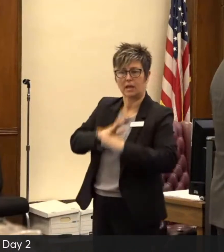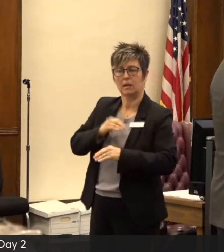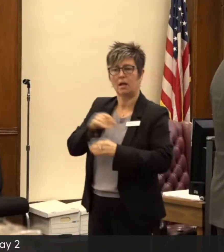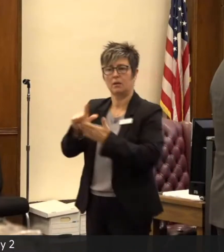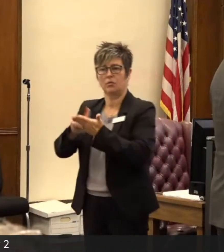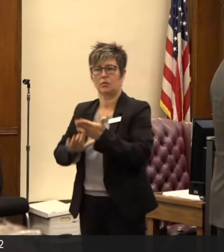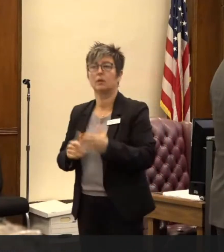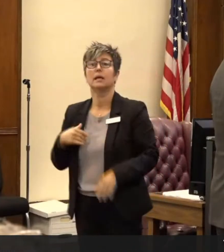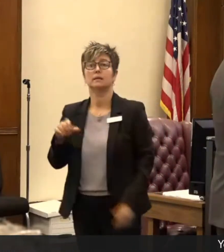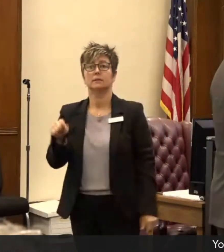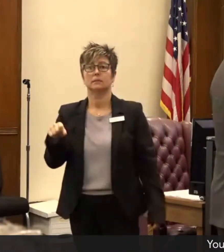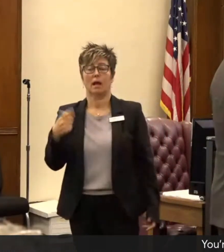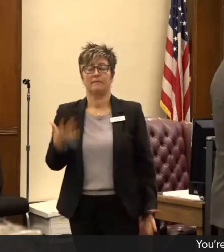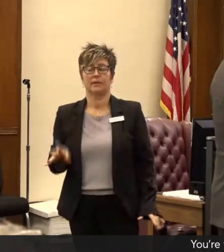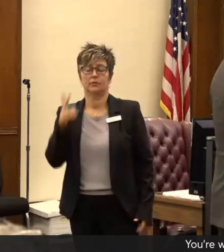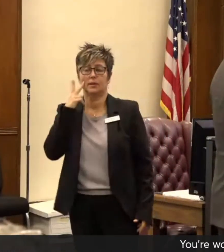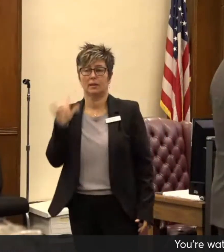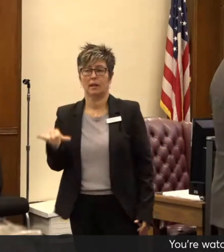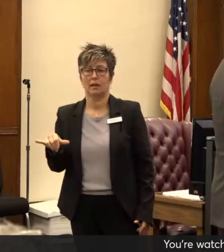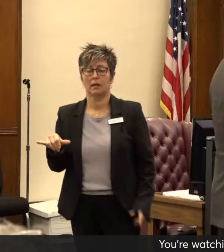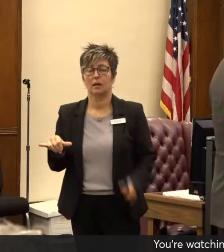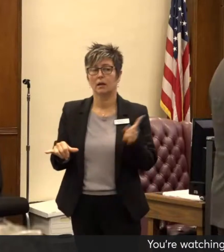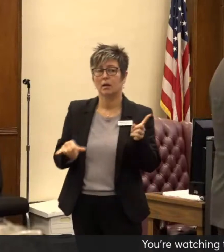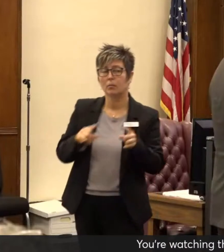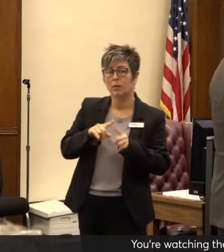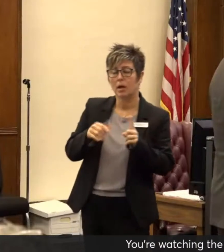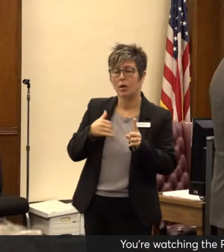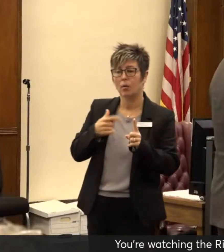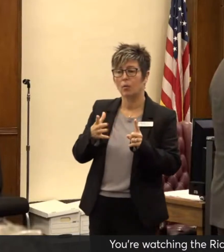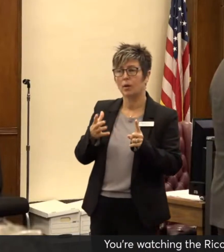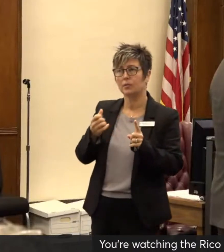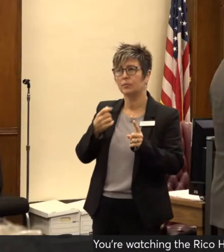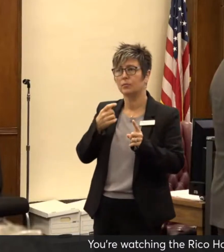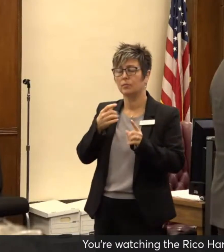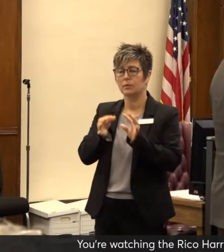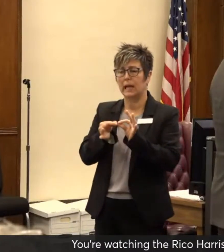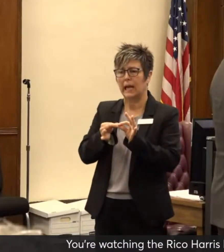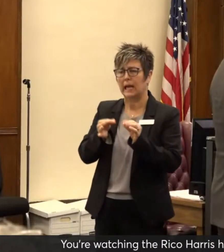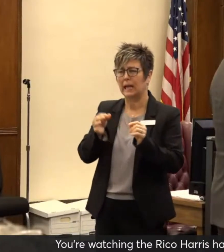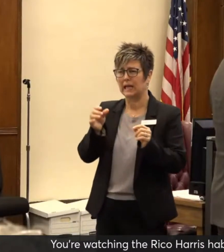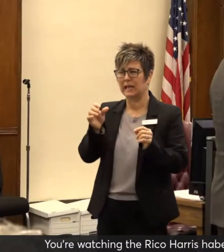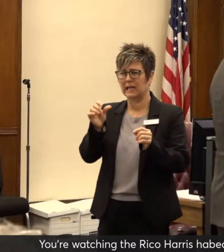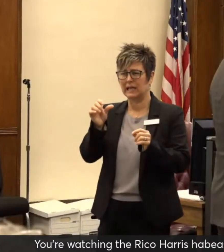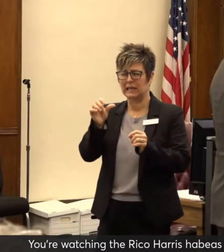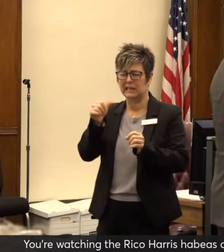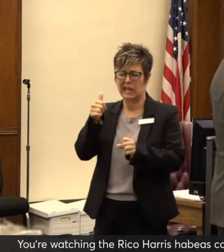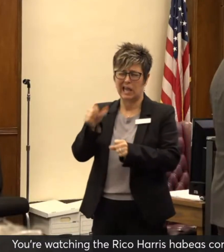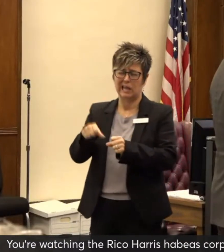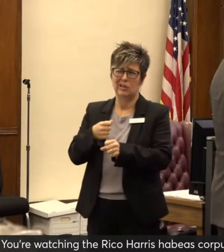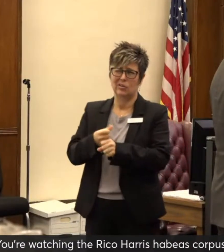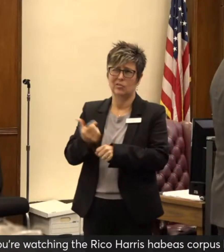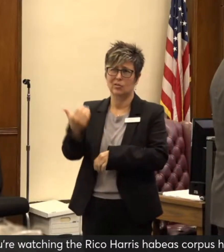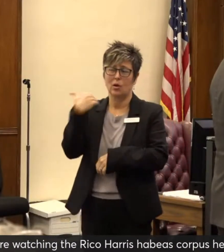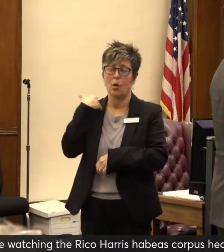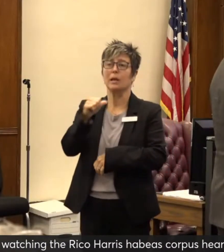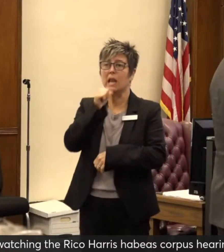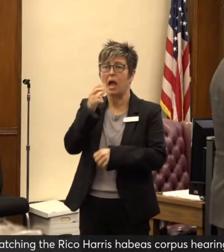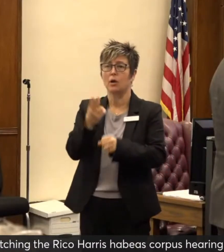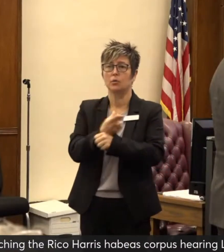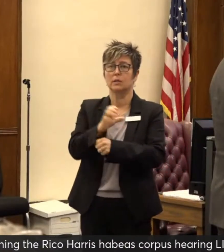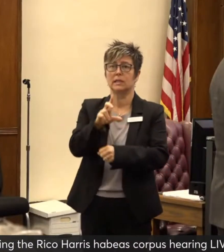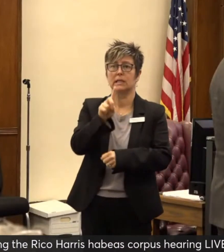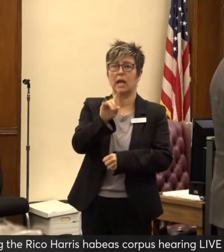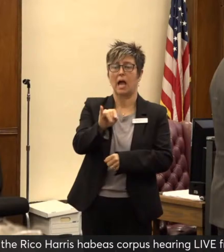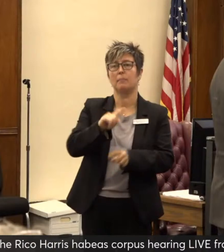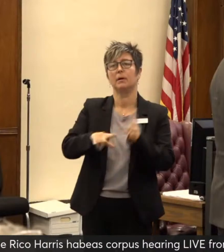I had, yes. Probably not so much 10 years ago that we weren't using deaf interpreters and certified deaf interpreters. Probably more